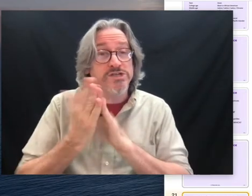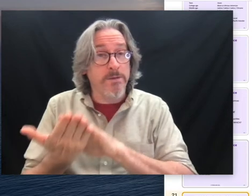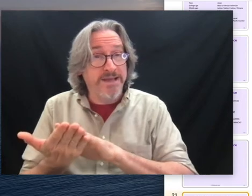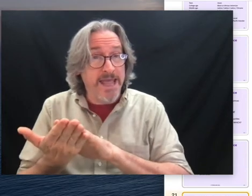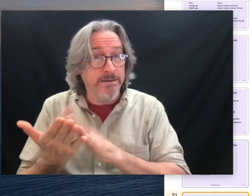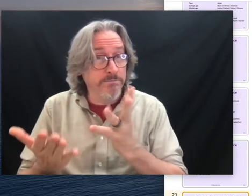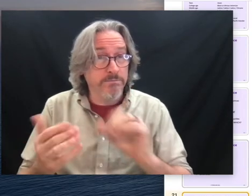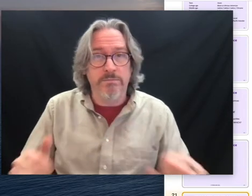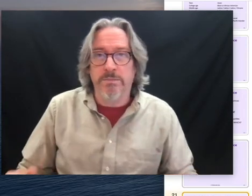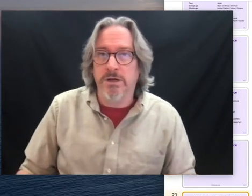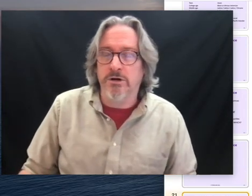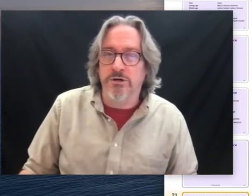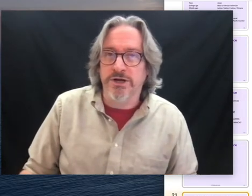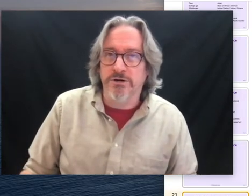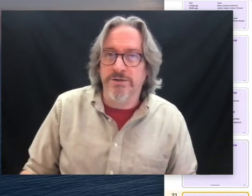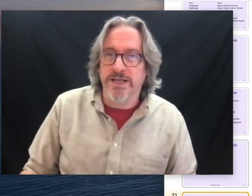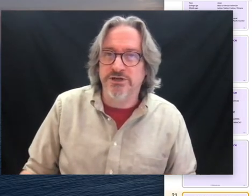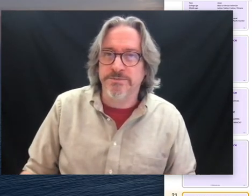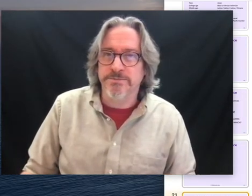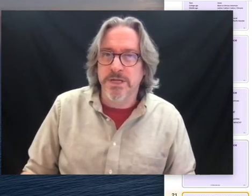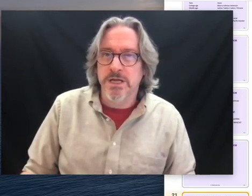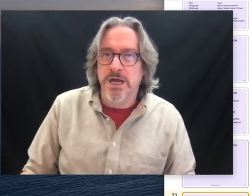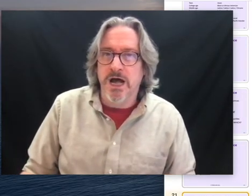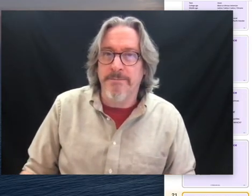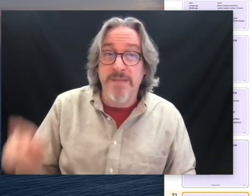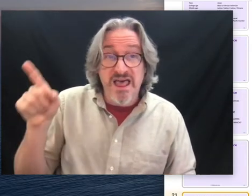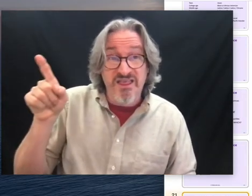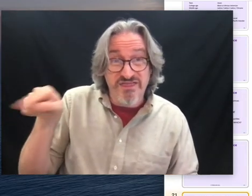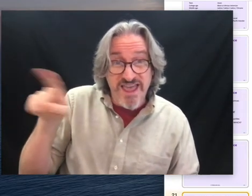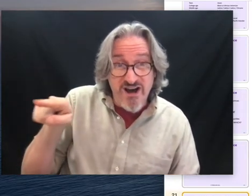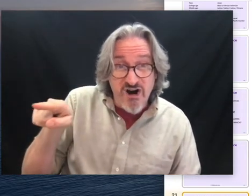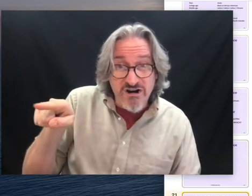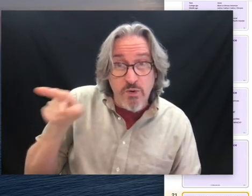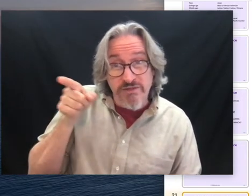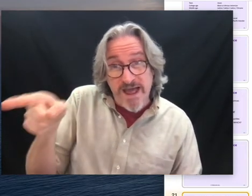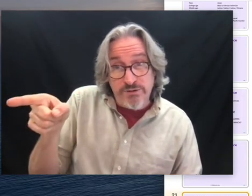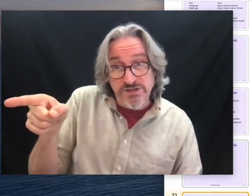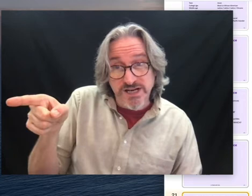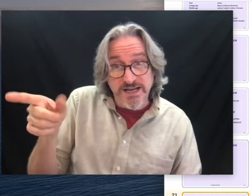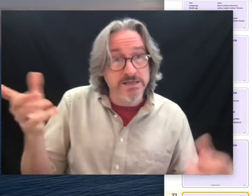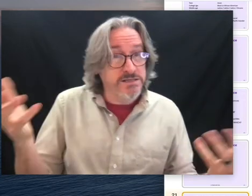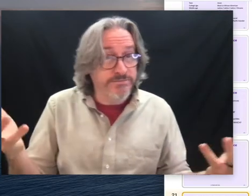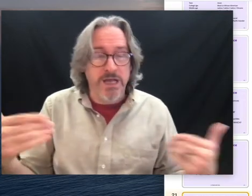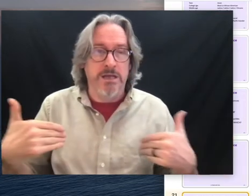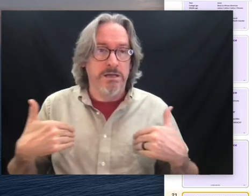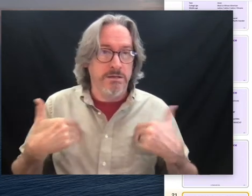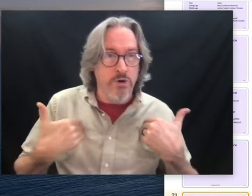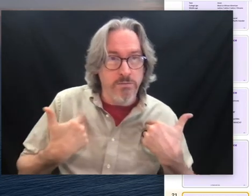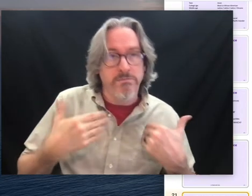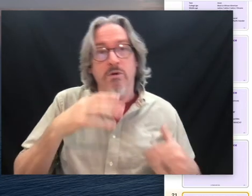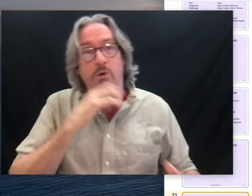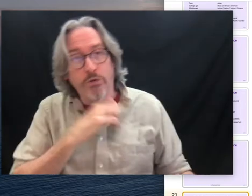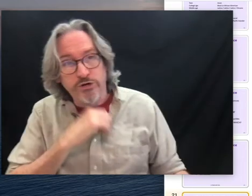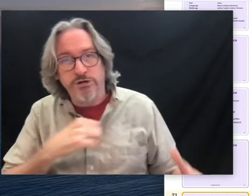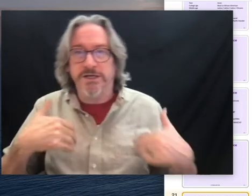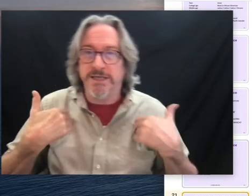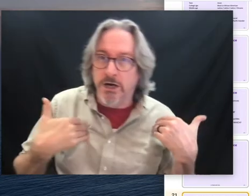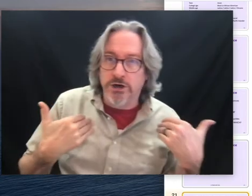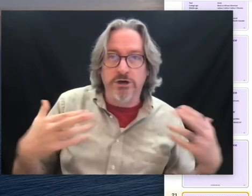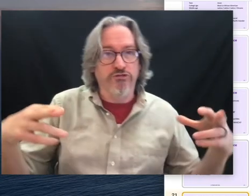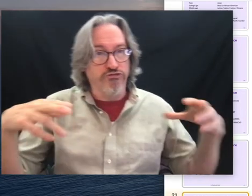We saw became earlier in the lecture. They are, or that person is,